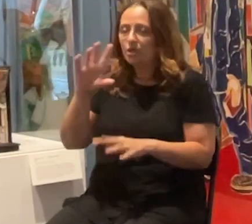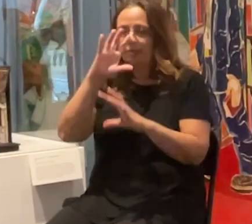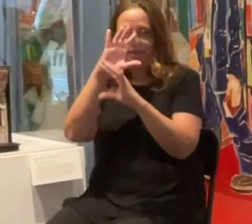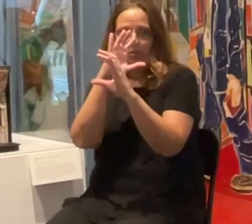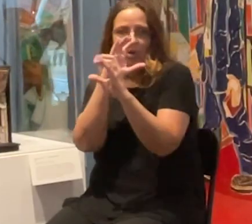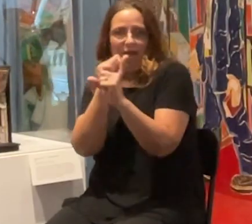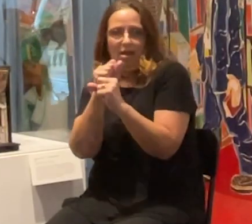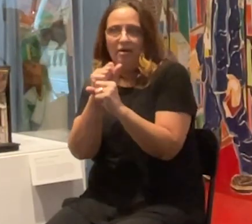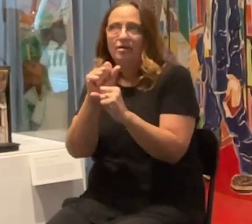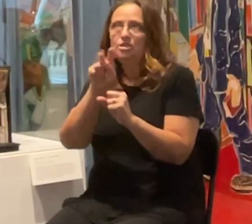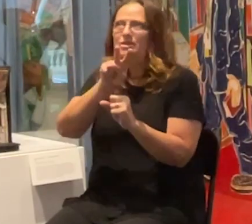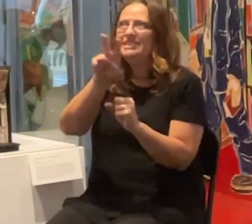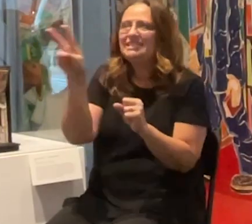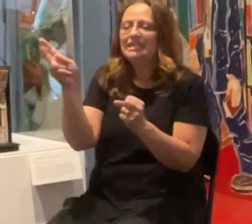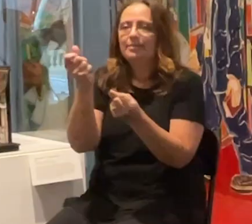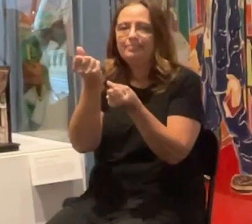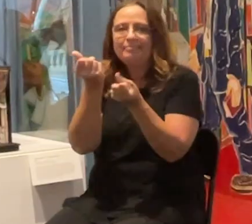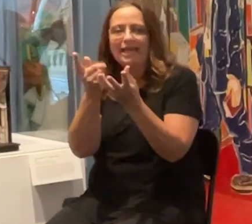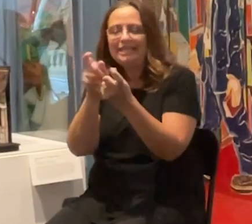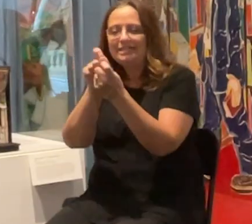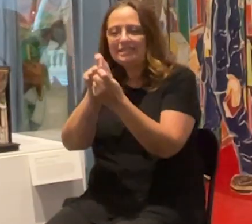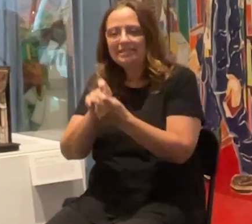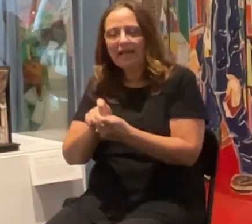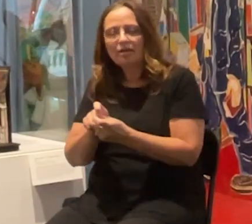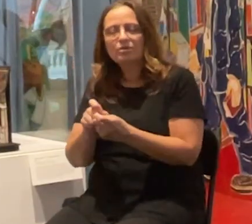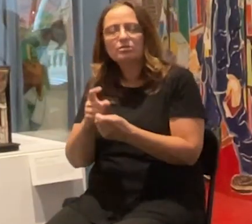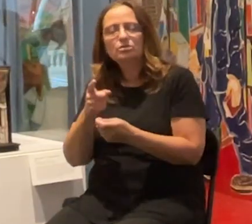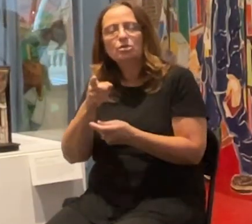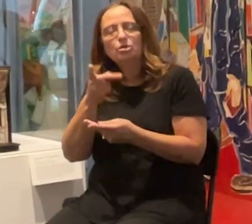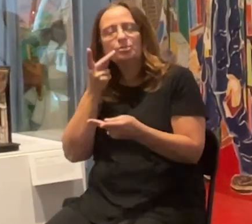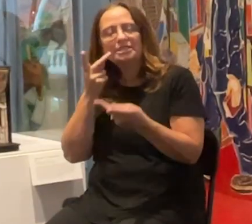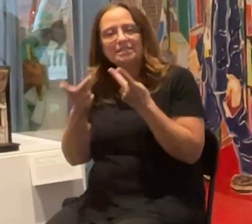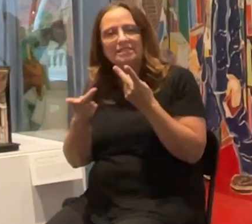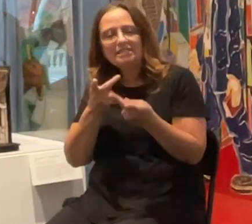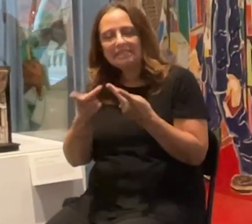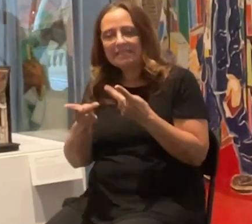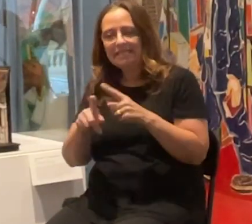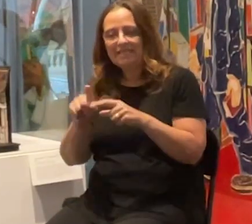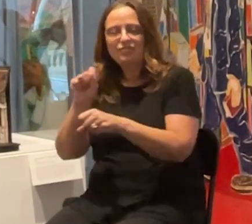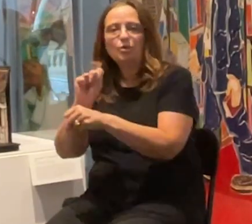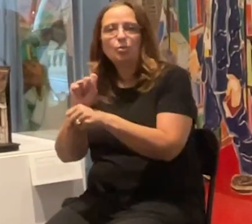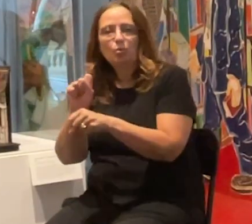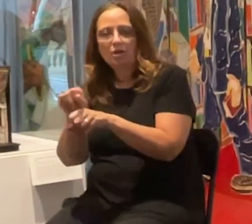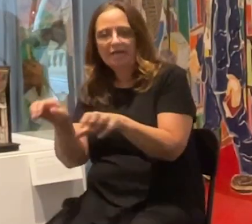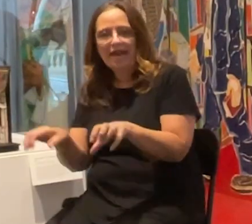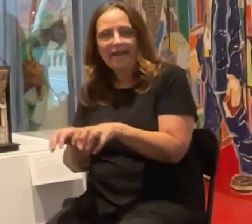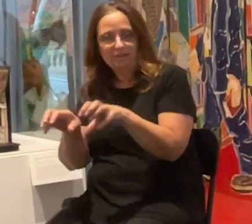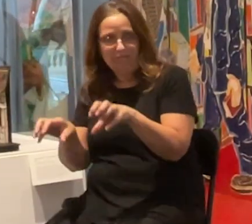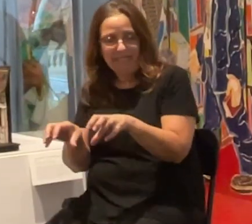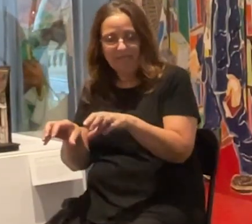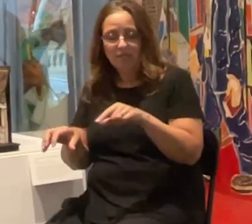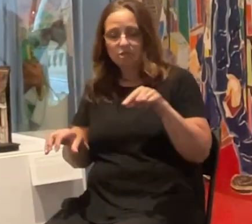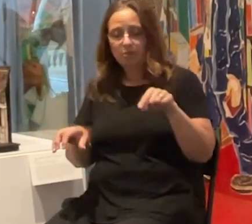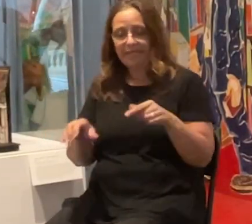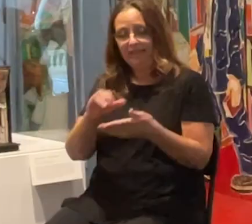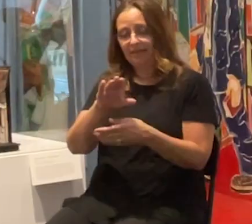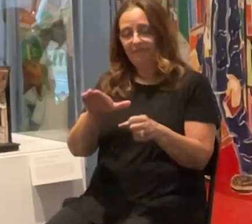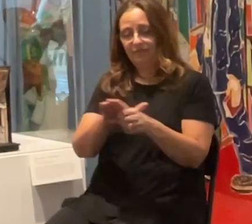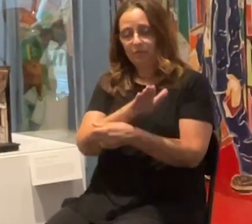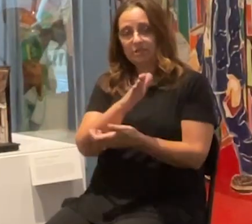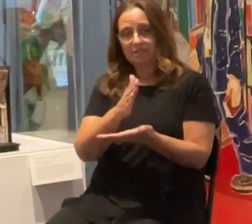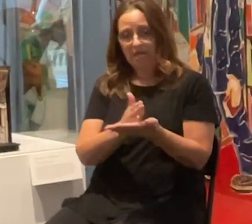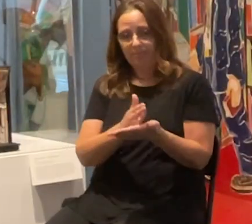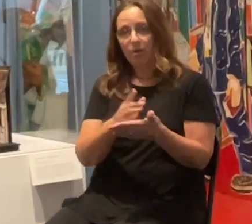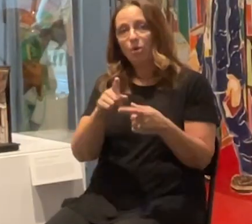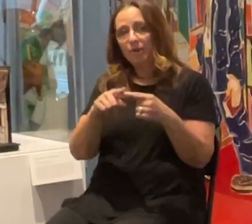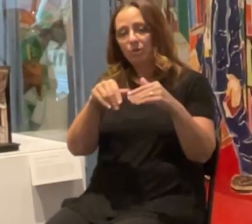the attention to detail. Look at the just, you know, at work the ethic. The paint can the, and brushes. Right, the work ethic to